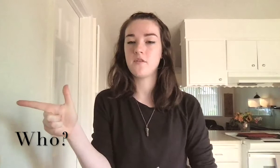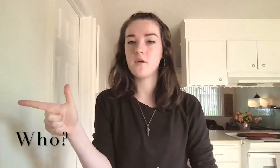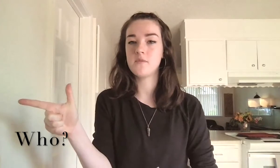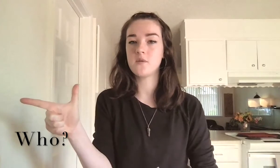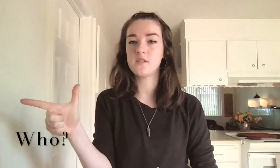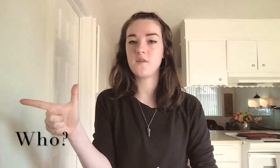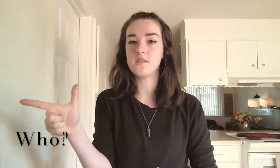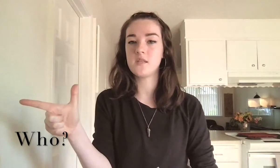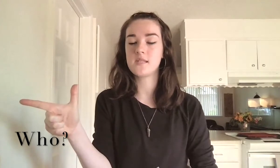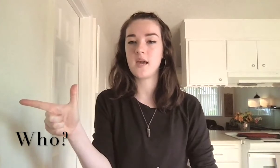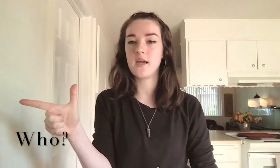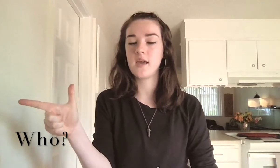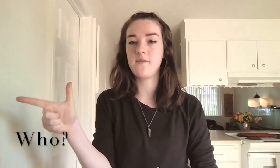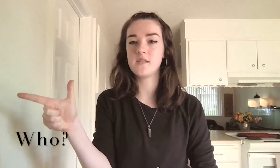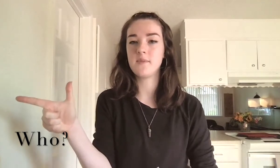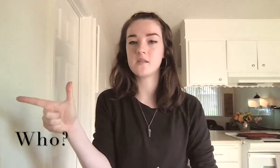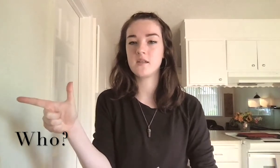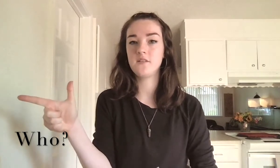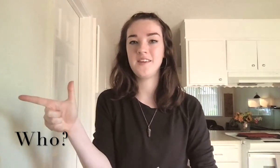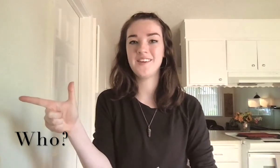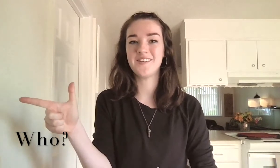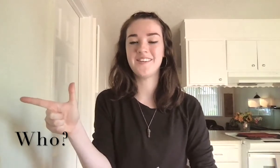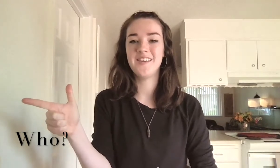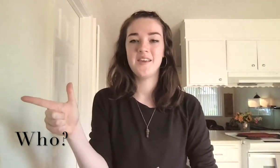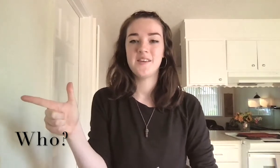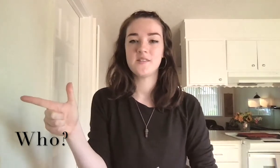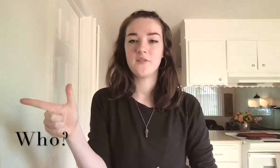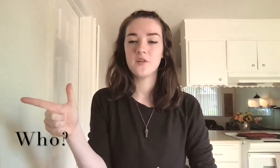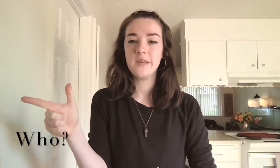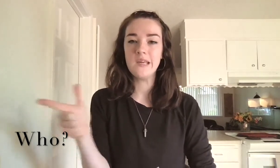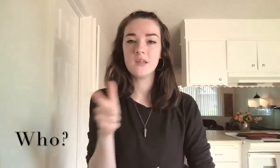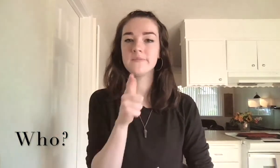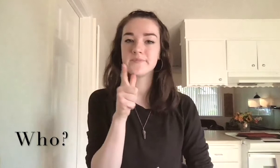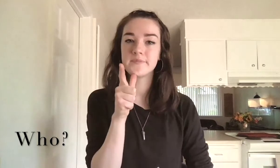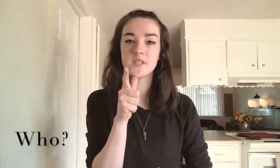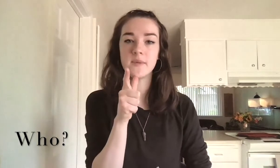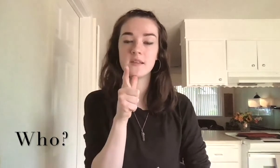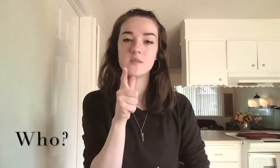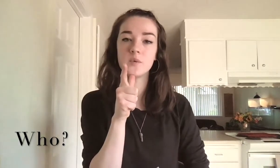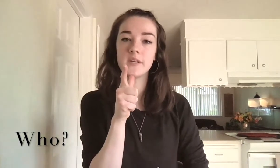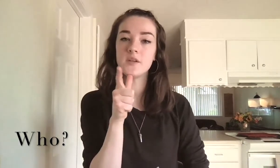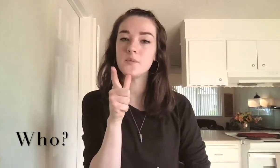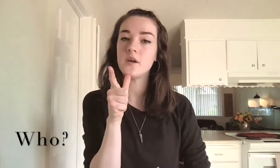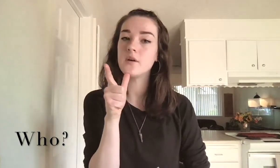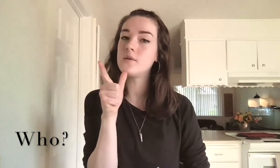thumb so it's facing the sky, and this makes our little finger gun. So from here, to make this word, we are going to put